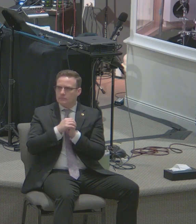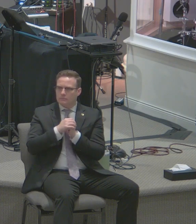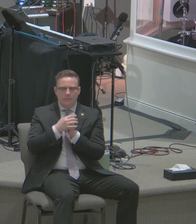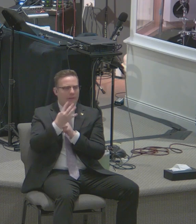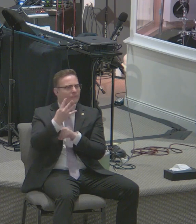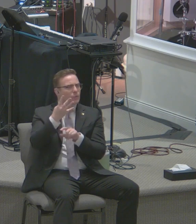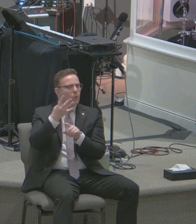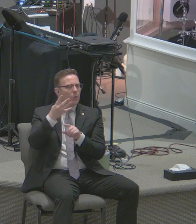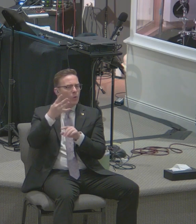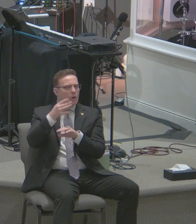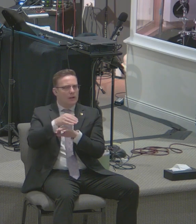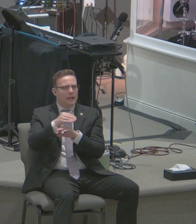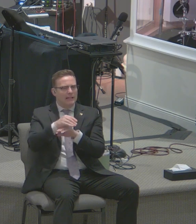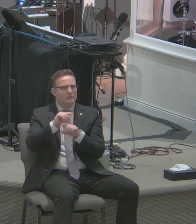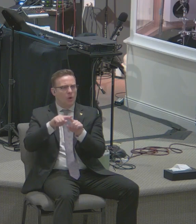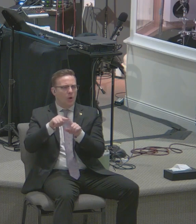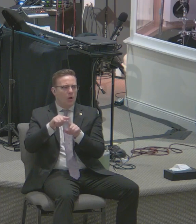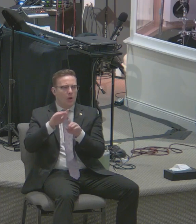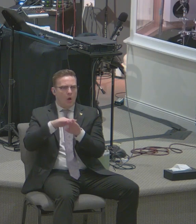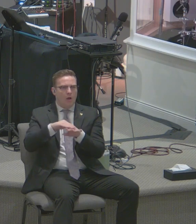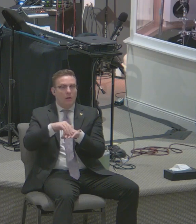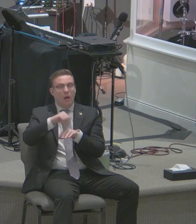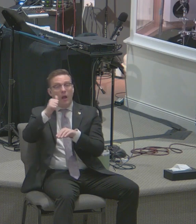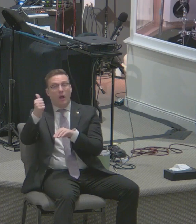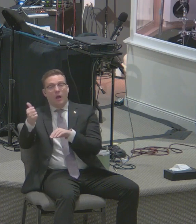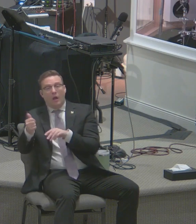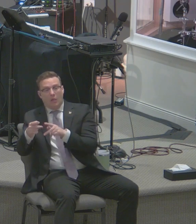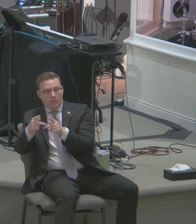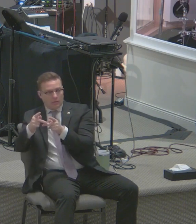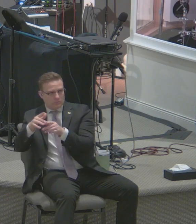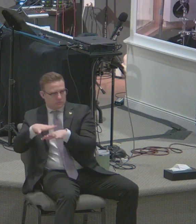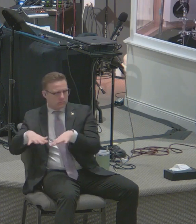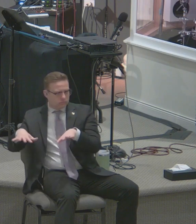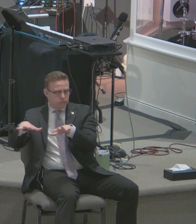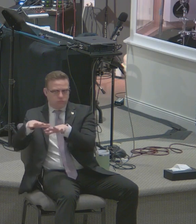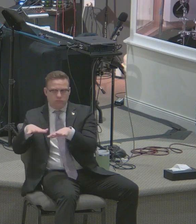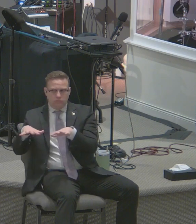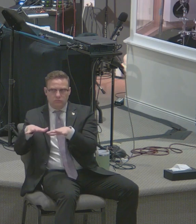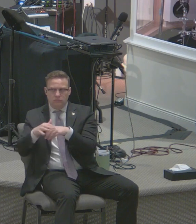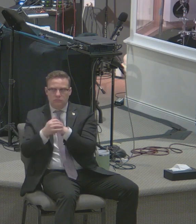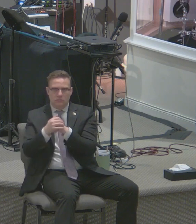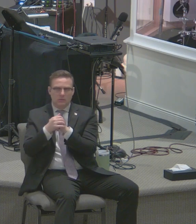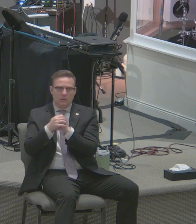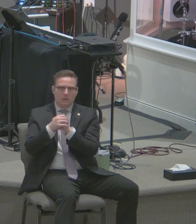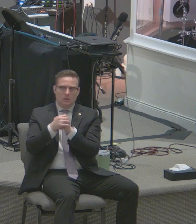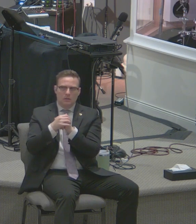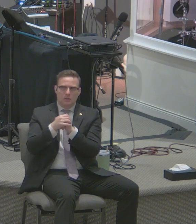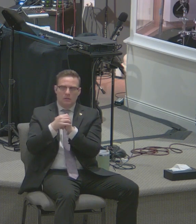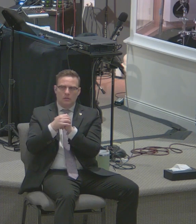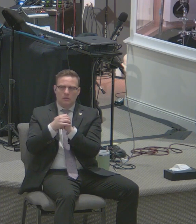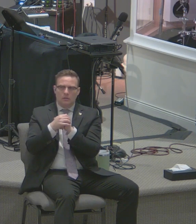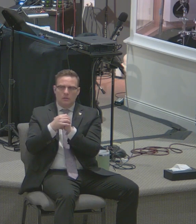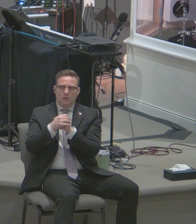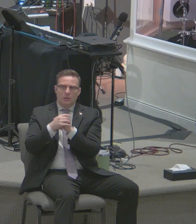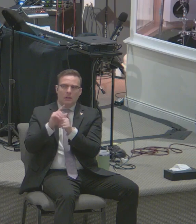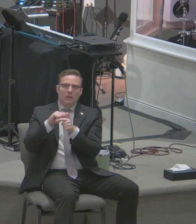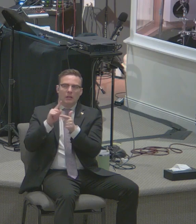four nights on Kefalonia Island with an ocean view, and of course there'll be